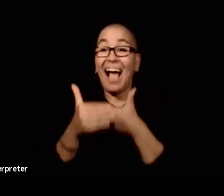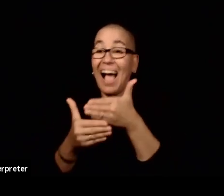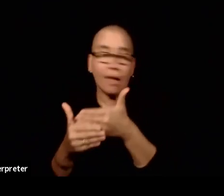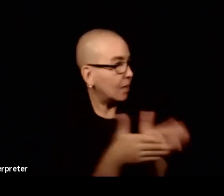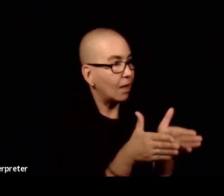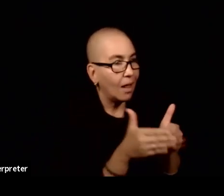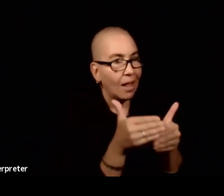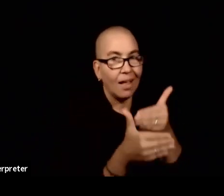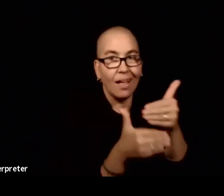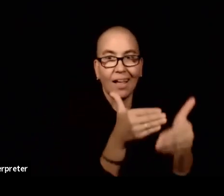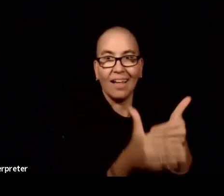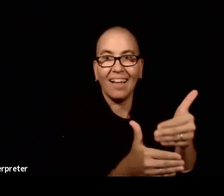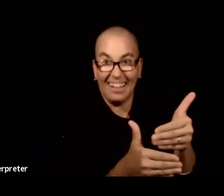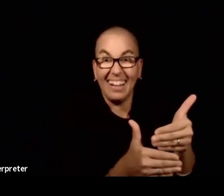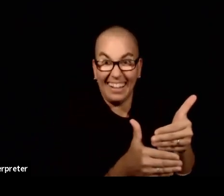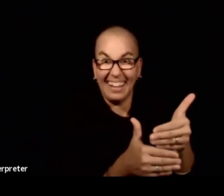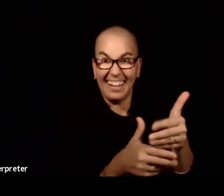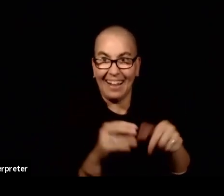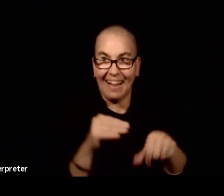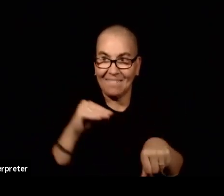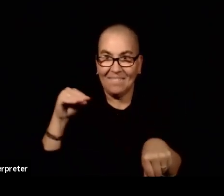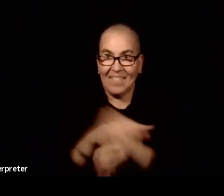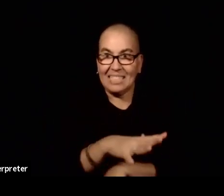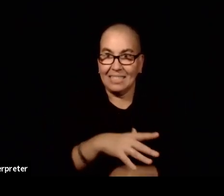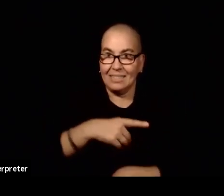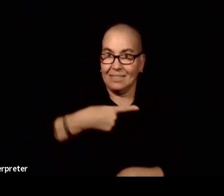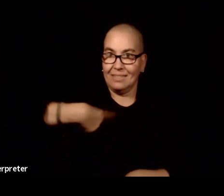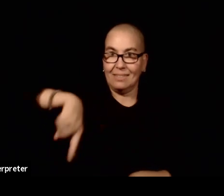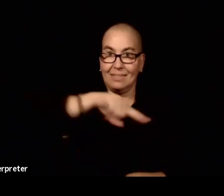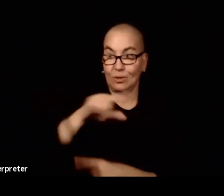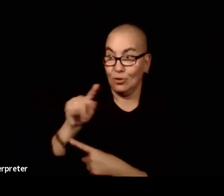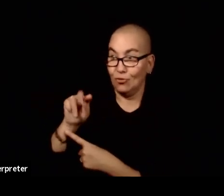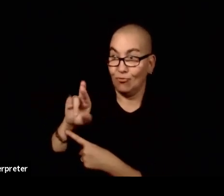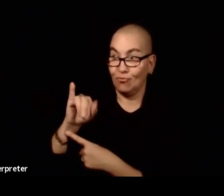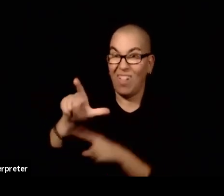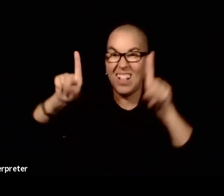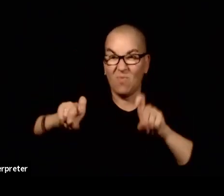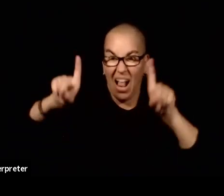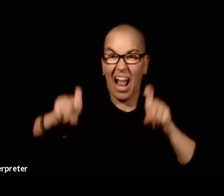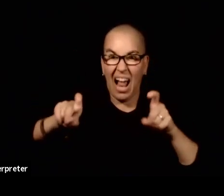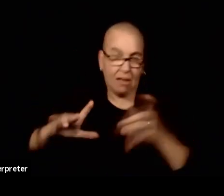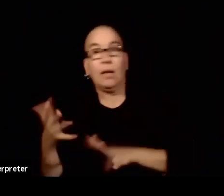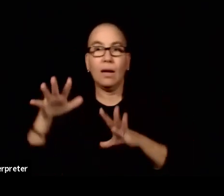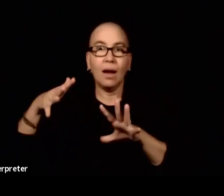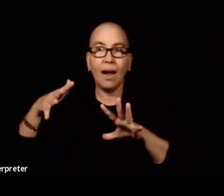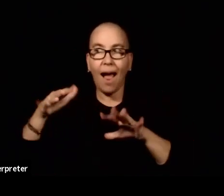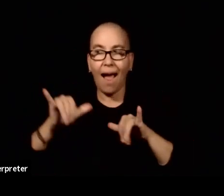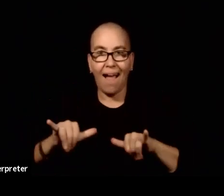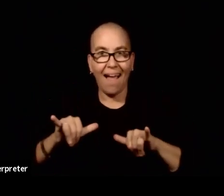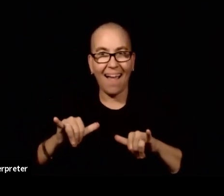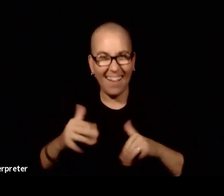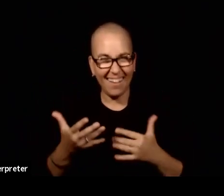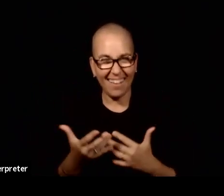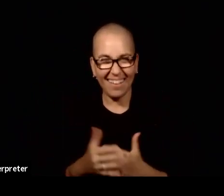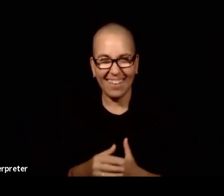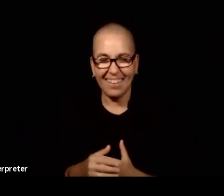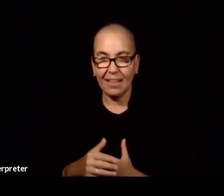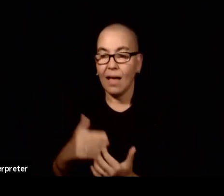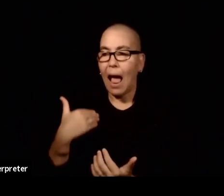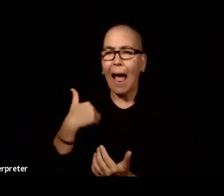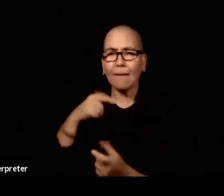outcomes, and that's become a standard of care. And so, we have a protocol. We have to go back and amend the protocol. And so it's